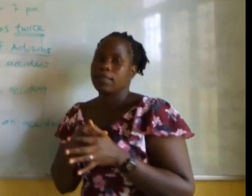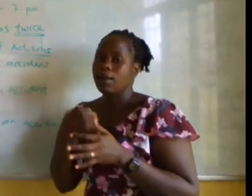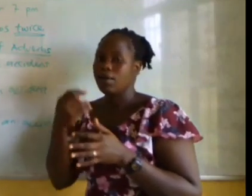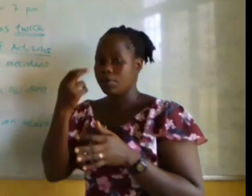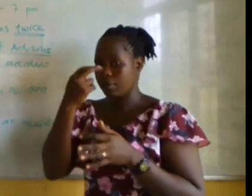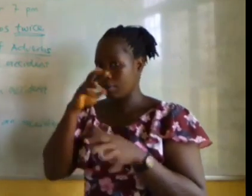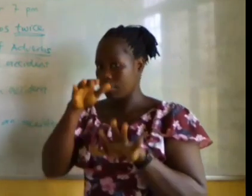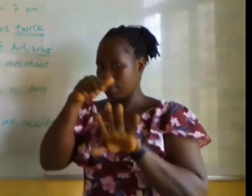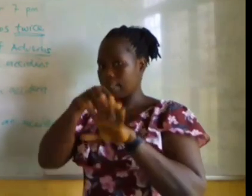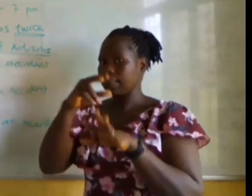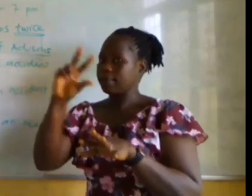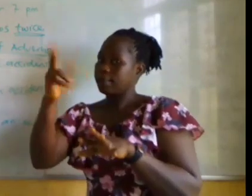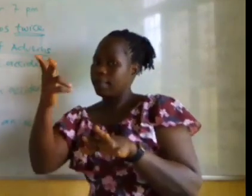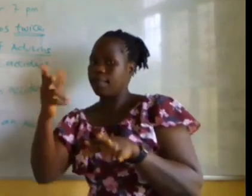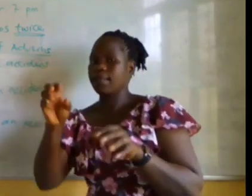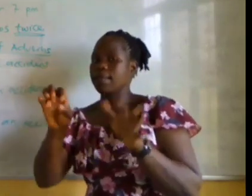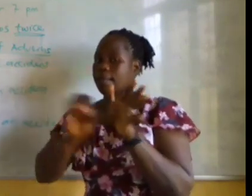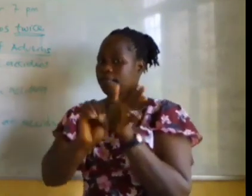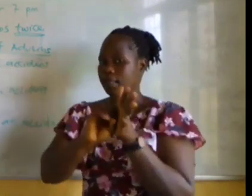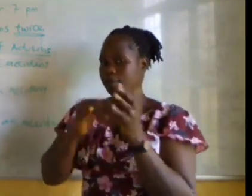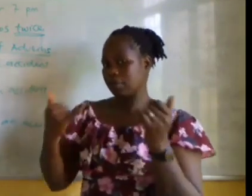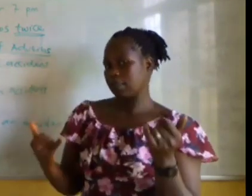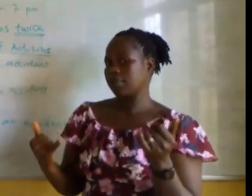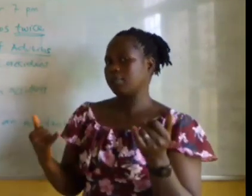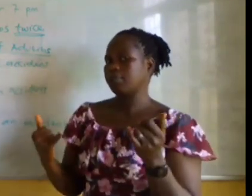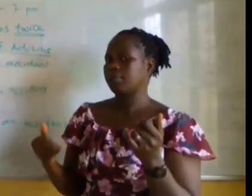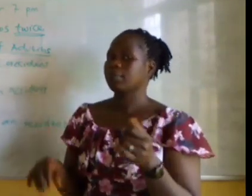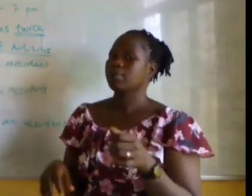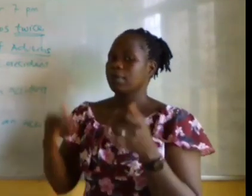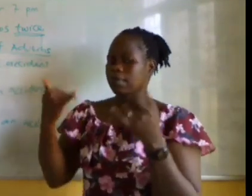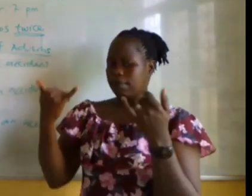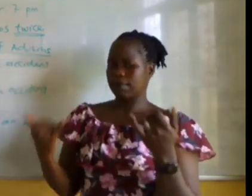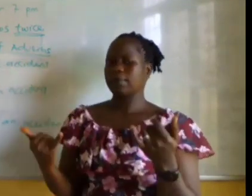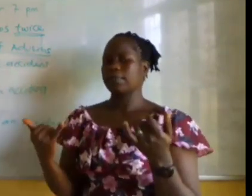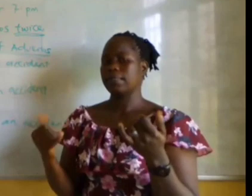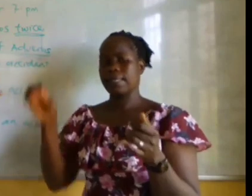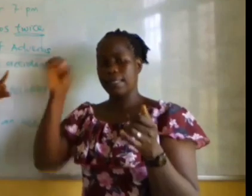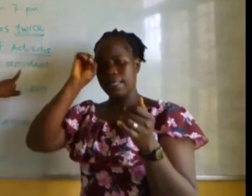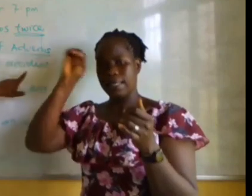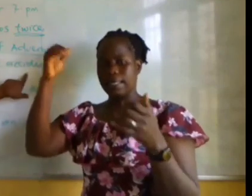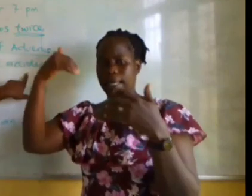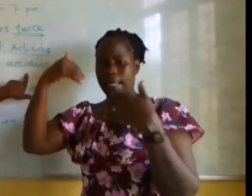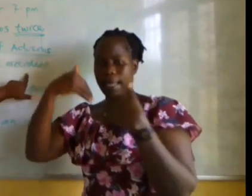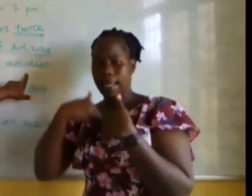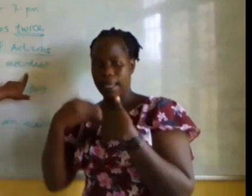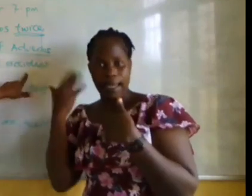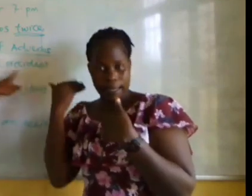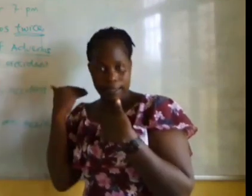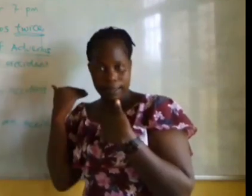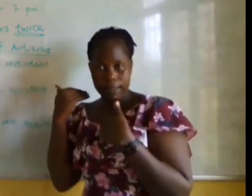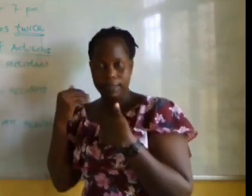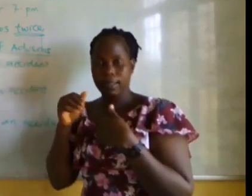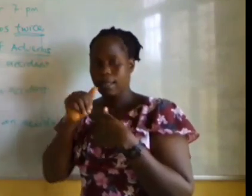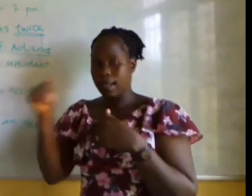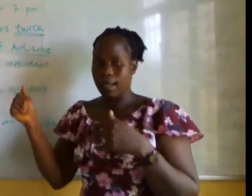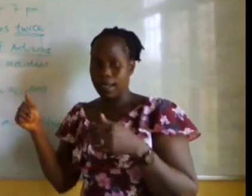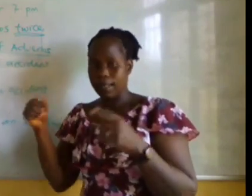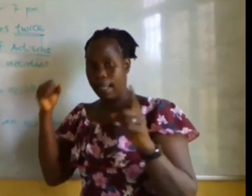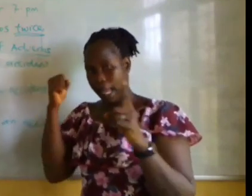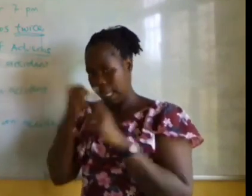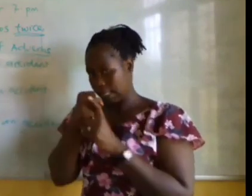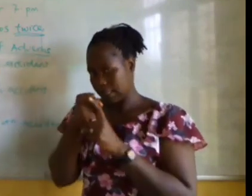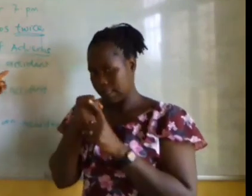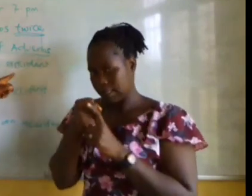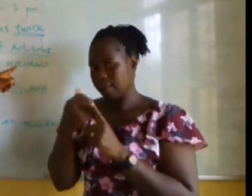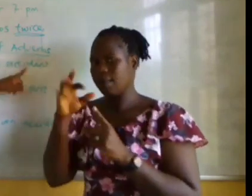these three examples. Now, recently, he had an accident. Recently,